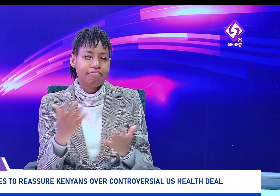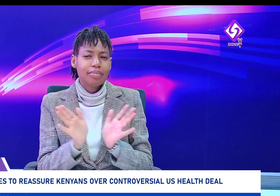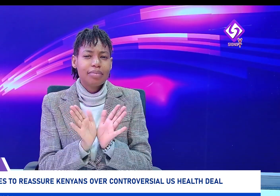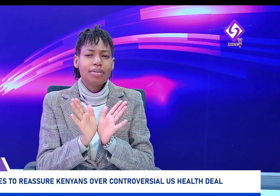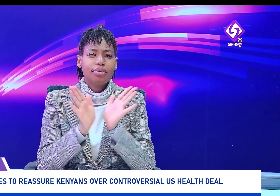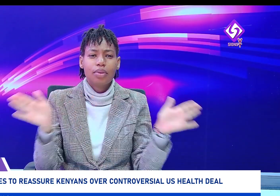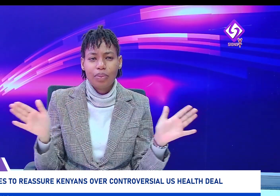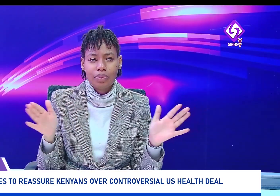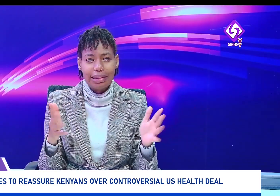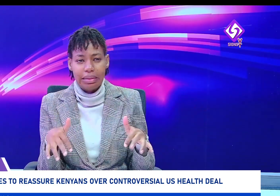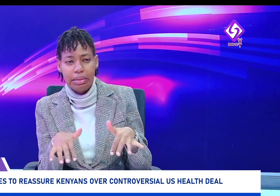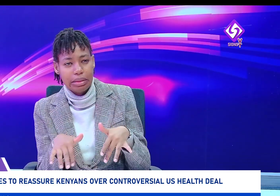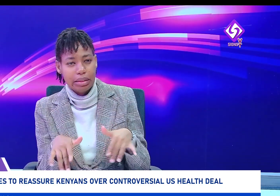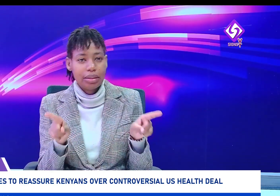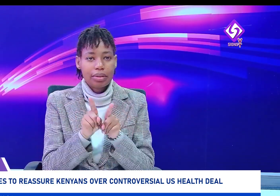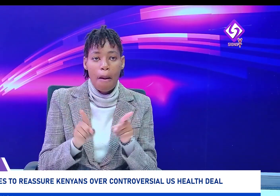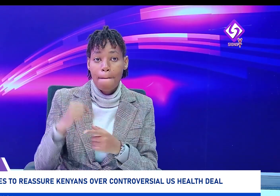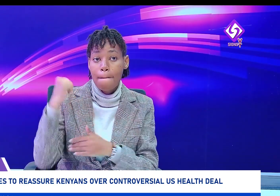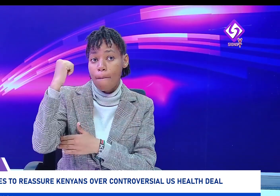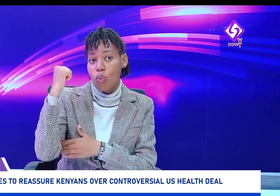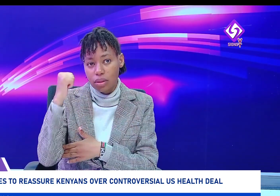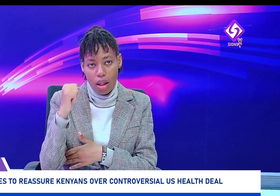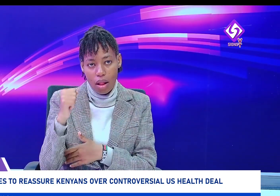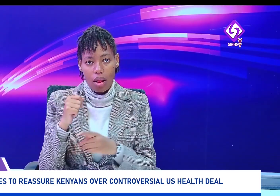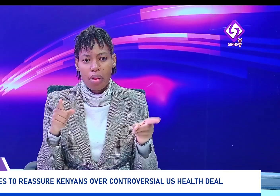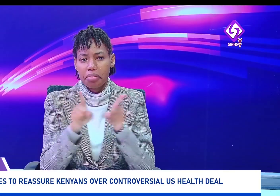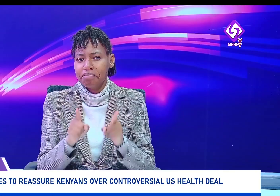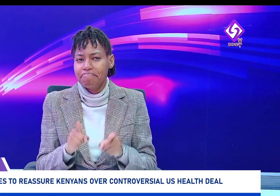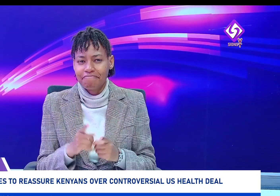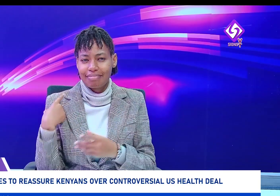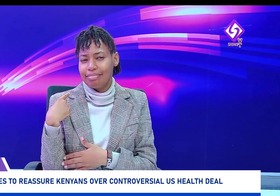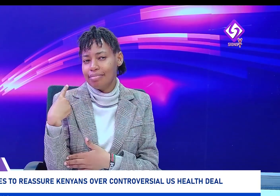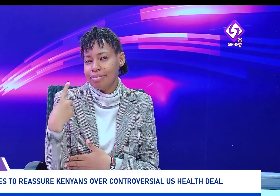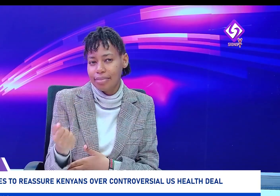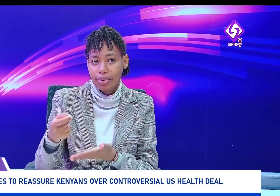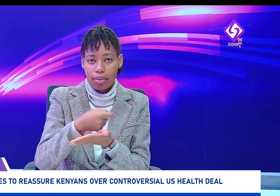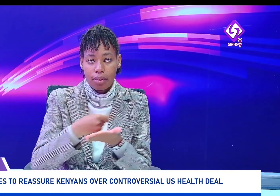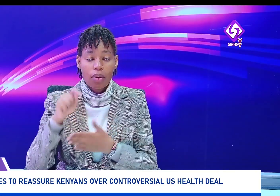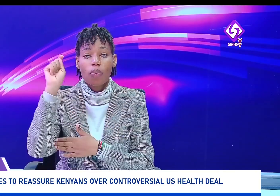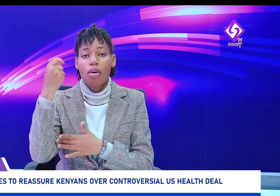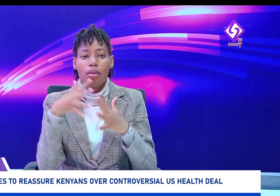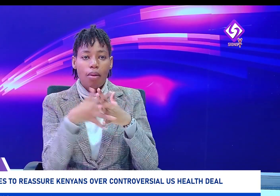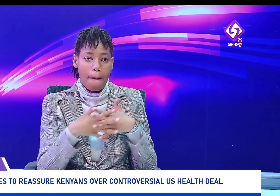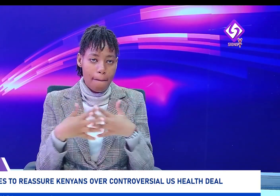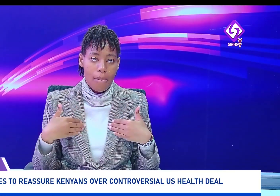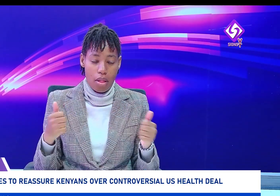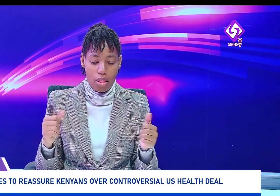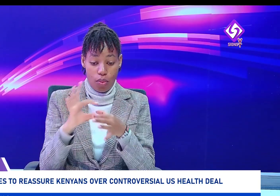anxiety and political controversy surrounding the recent signed Kenya-US Health Cooperation Framework.